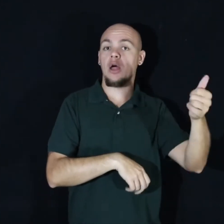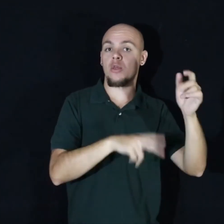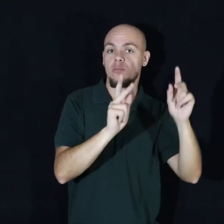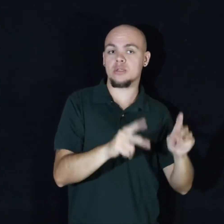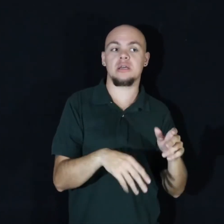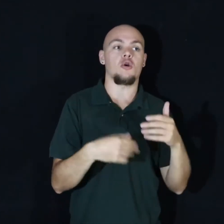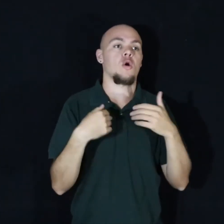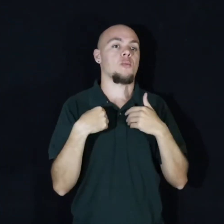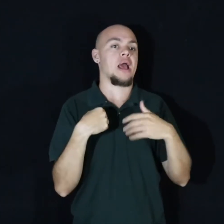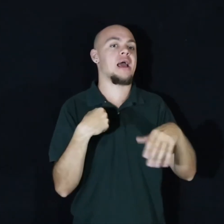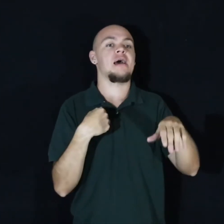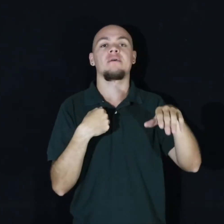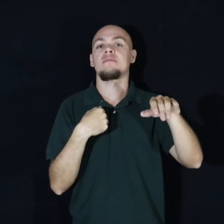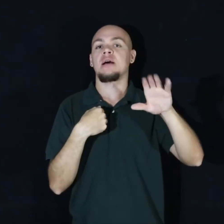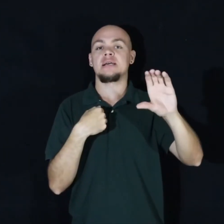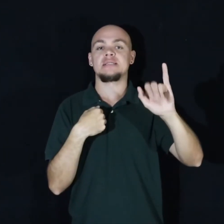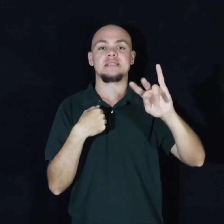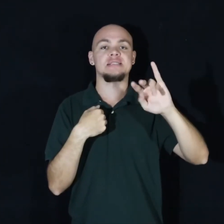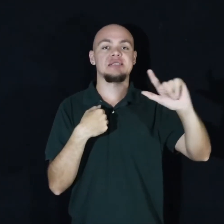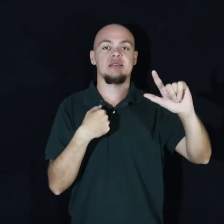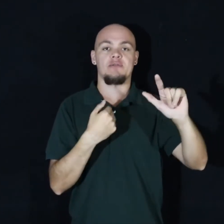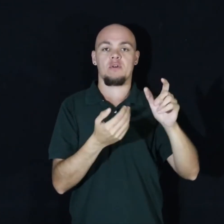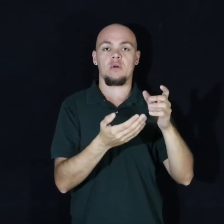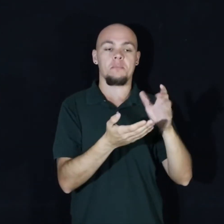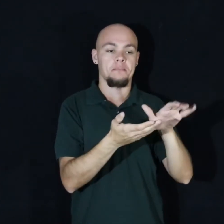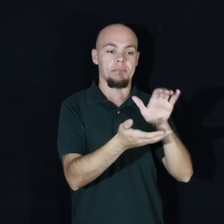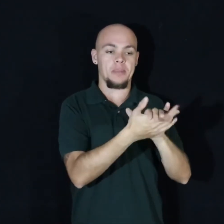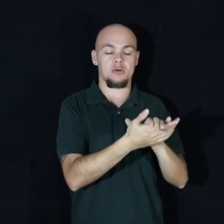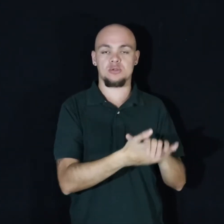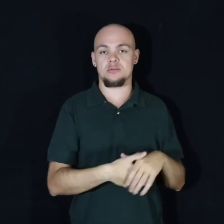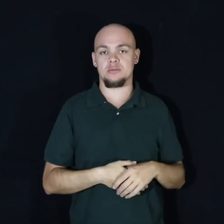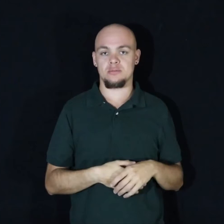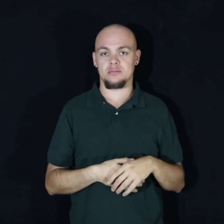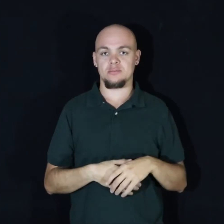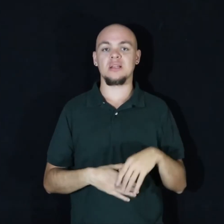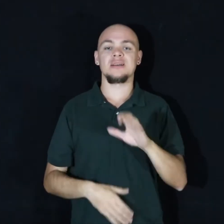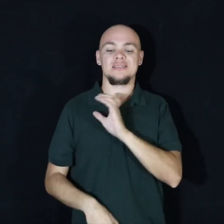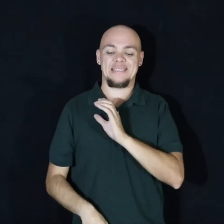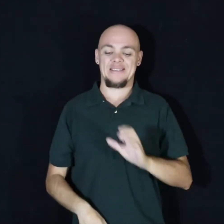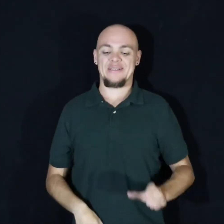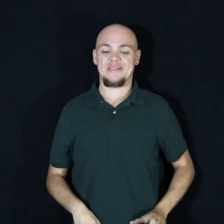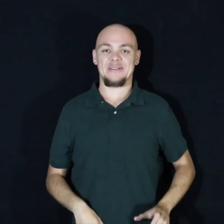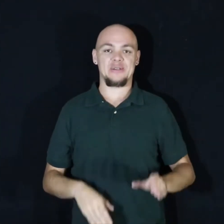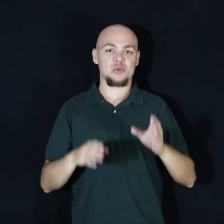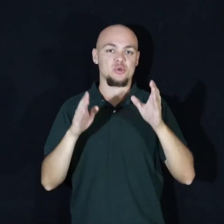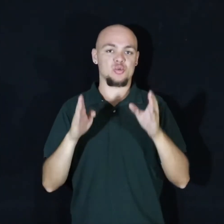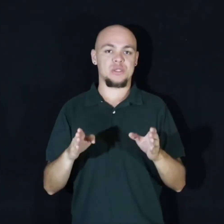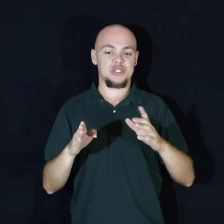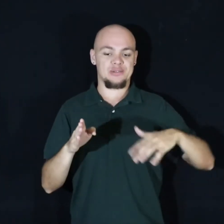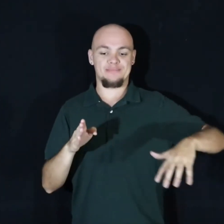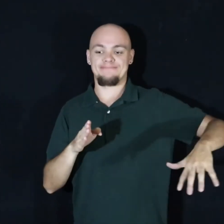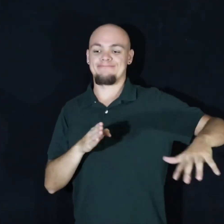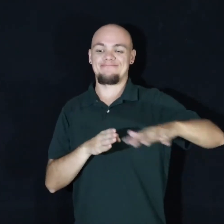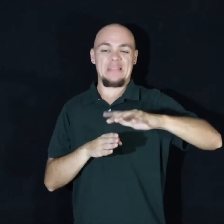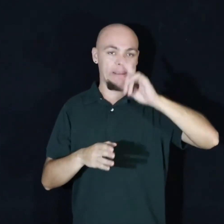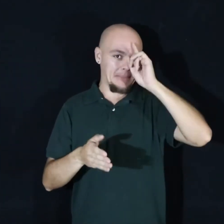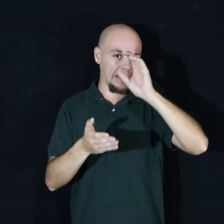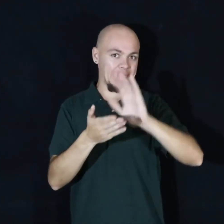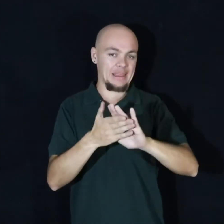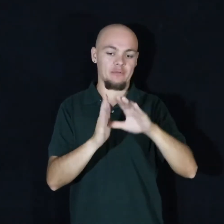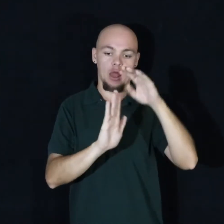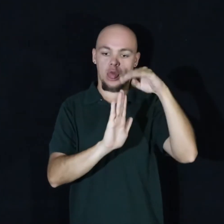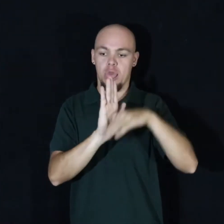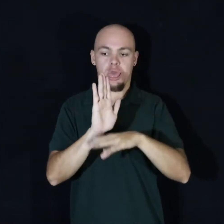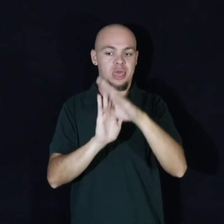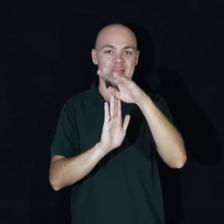They would go find somebody to go marry them. Or they would get a civil marriage. See, Christians are highly inconsistent about this.